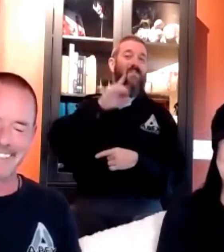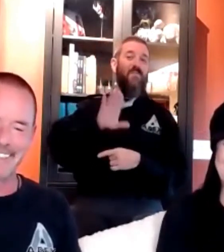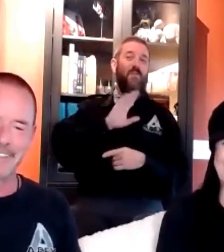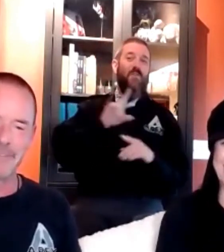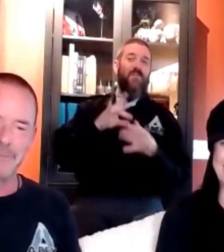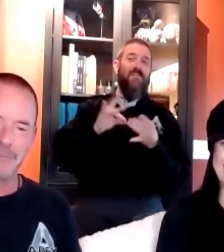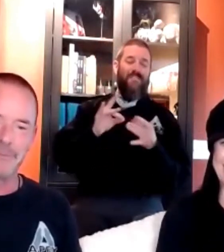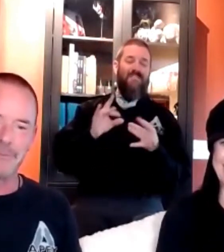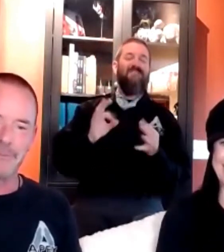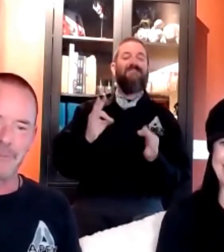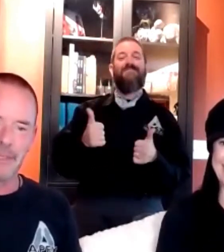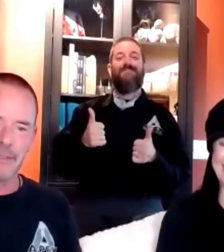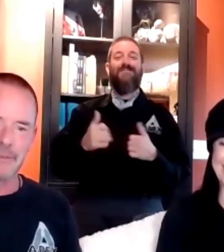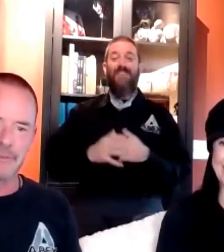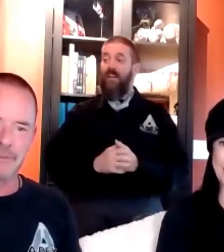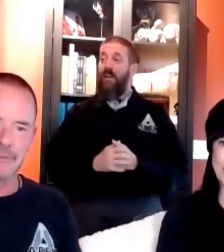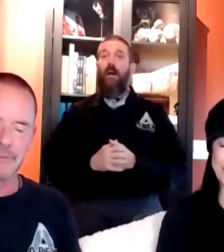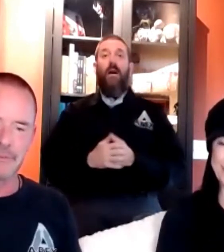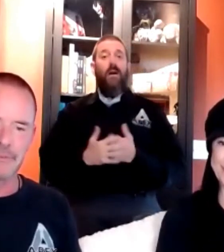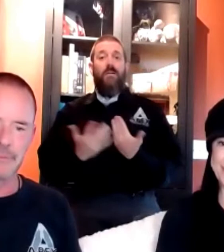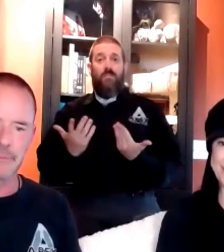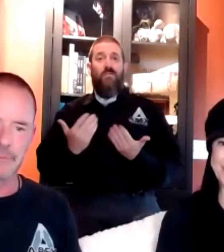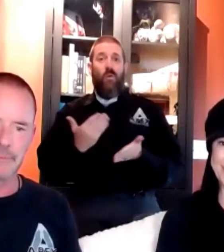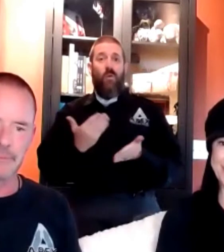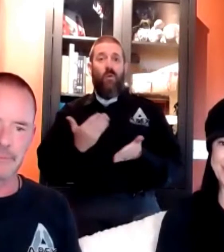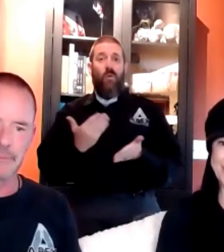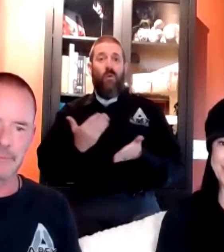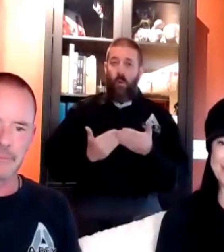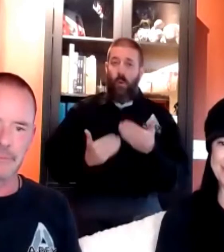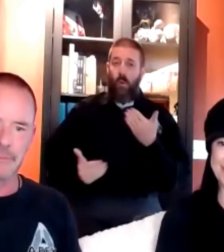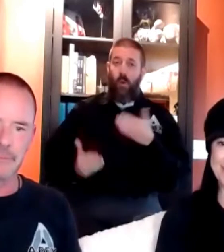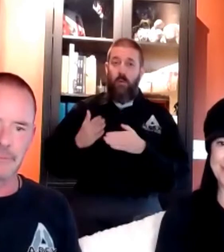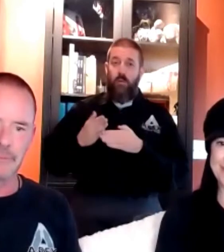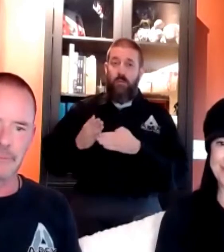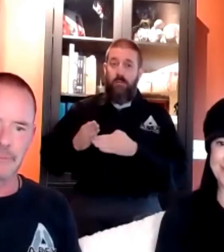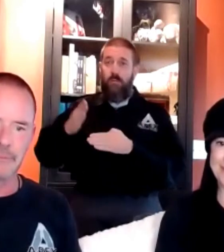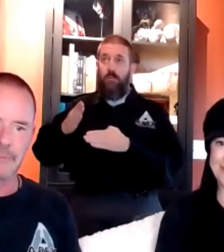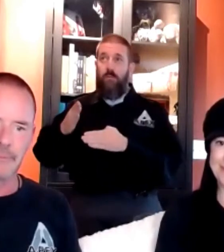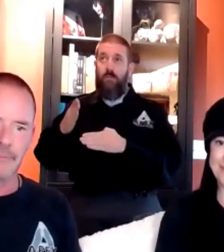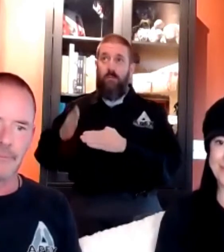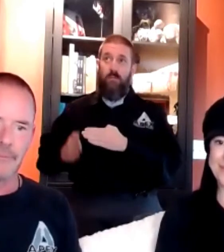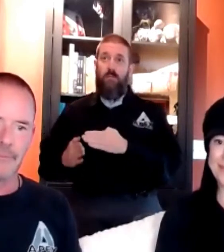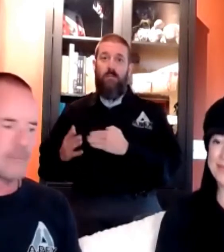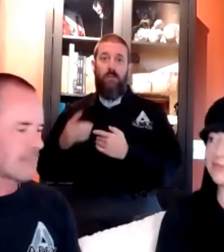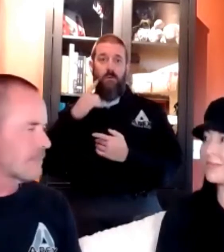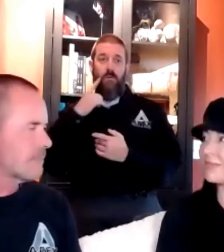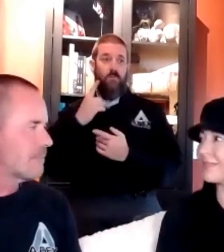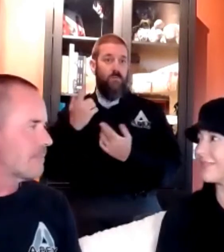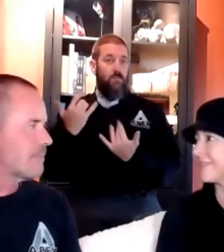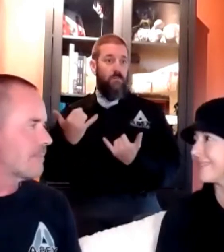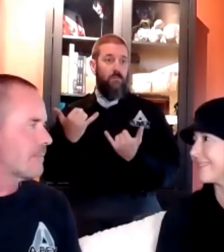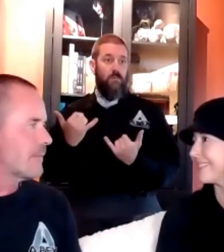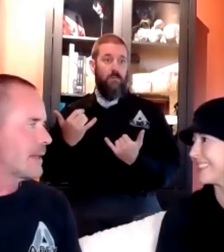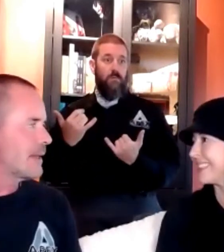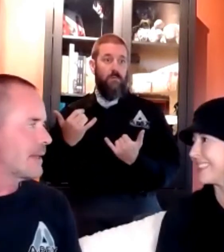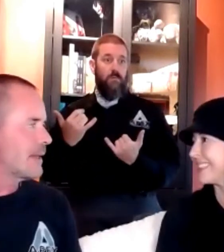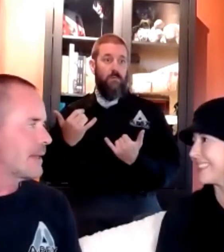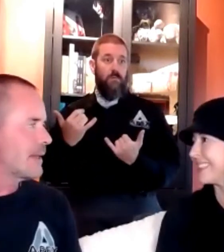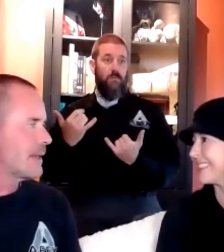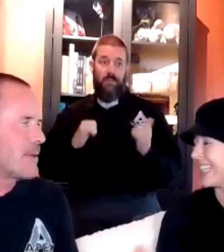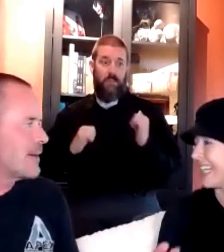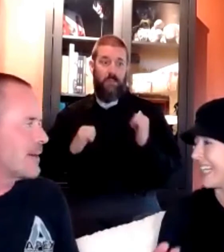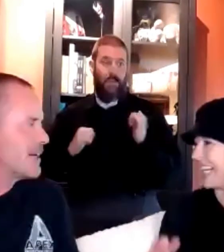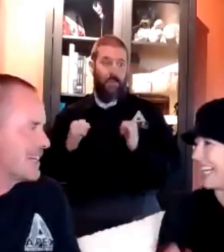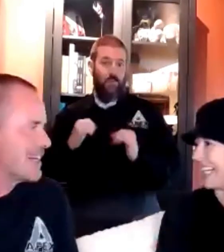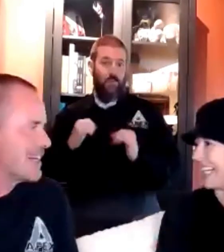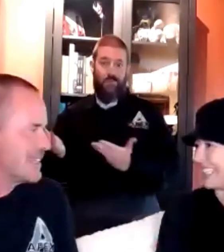We're almost getting ready to wrap up. Do you have any parting comments based on today's episode? Come on, you have